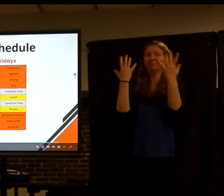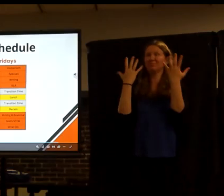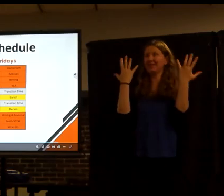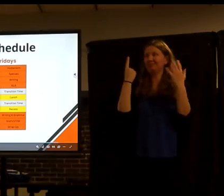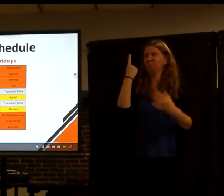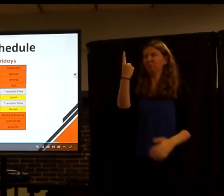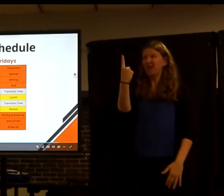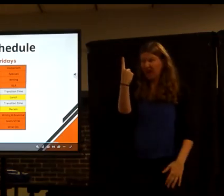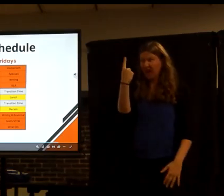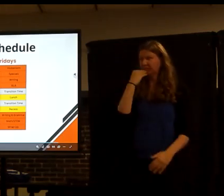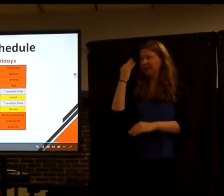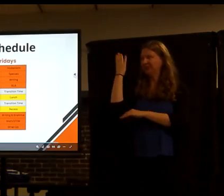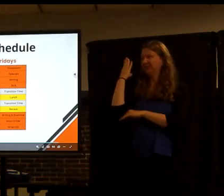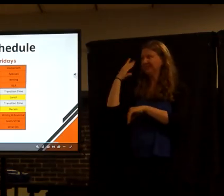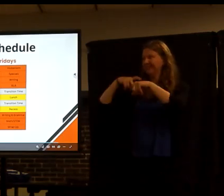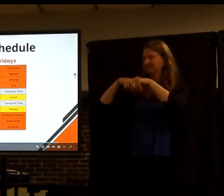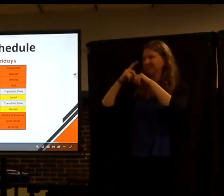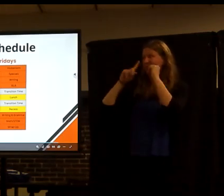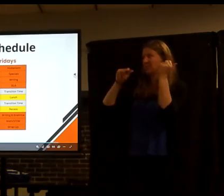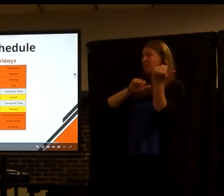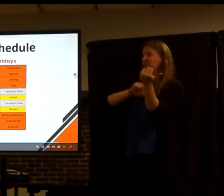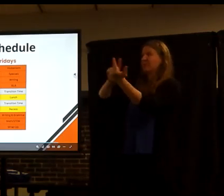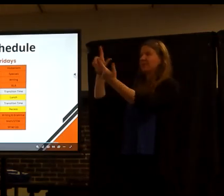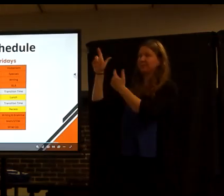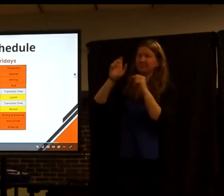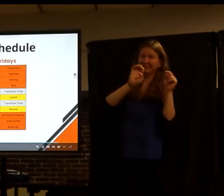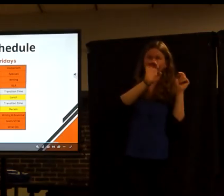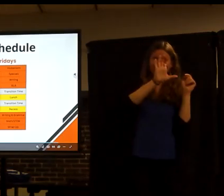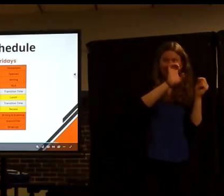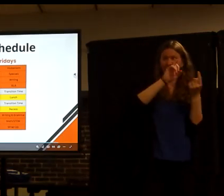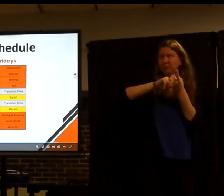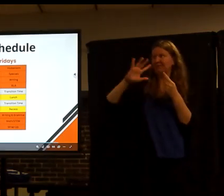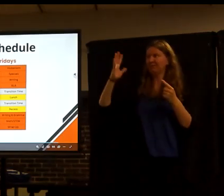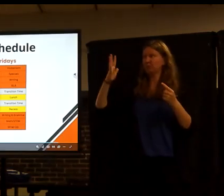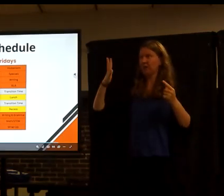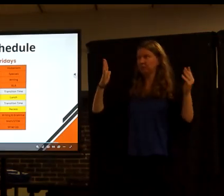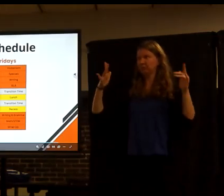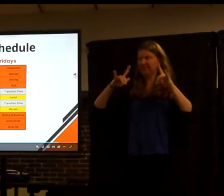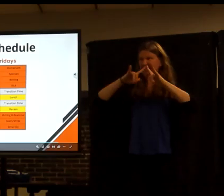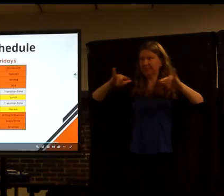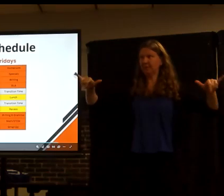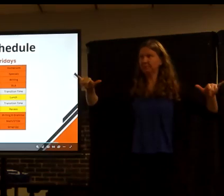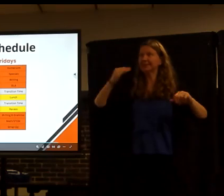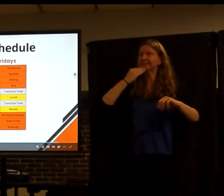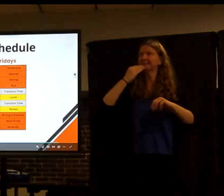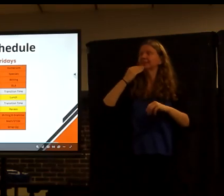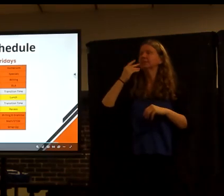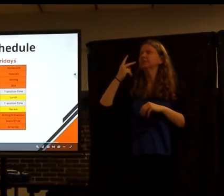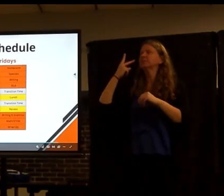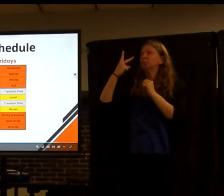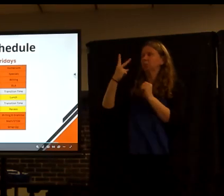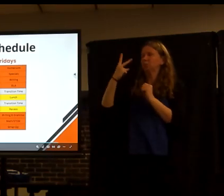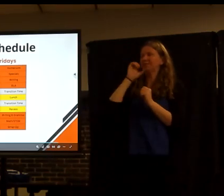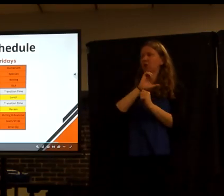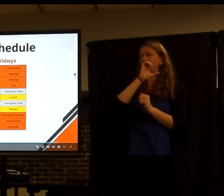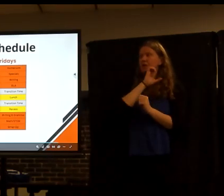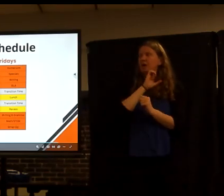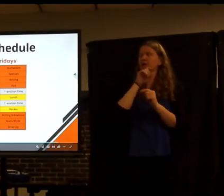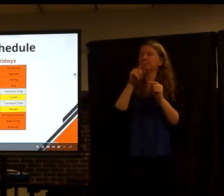With the budget cuts, it has really impacted us because we have one